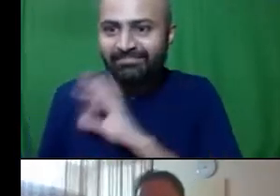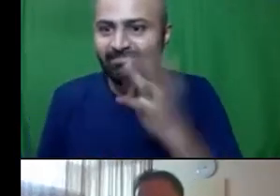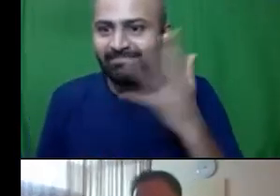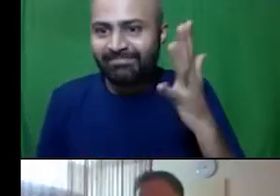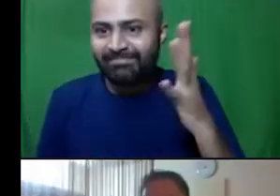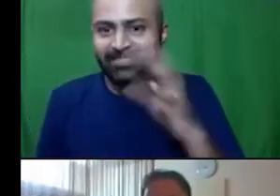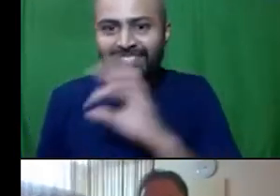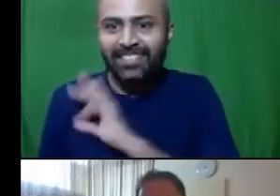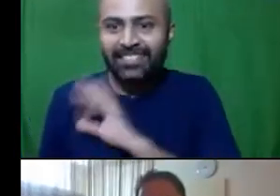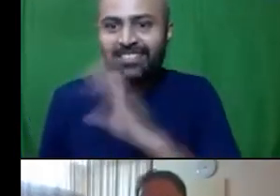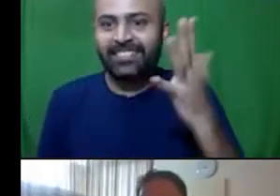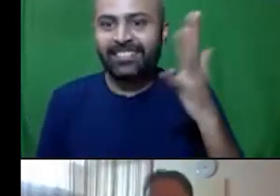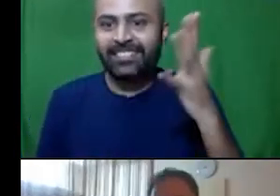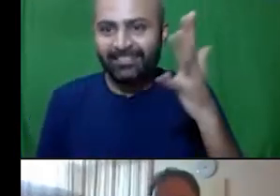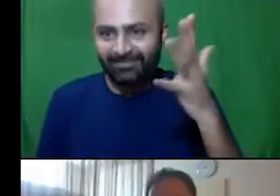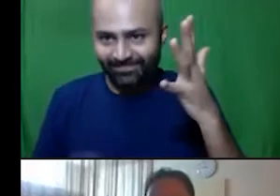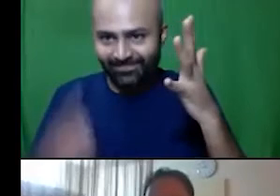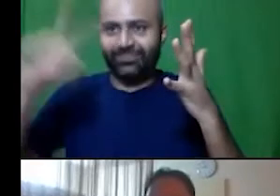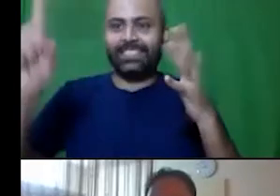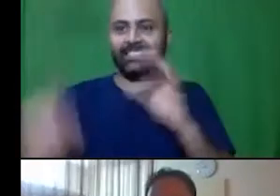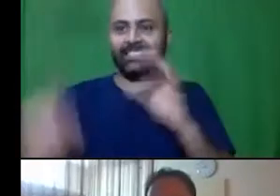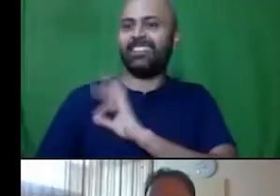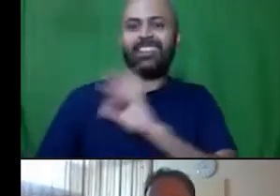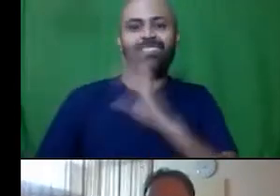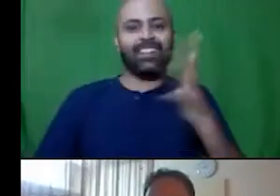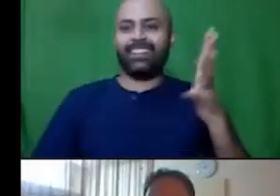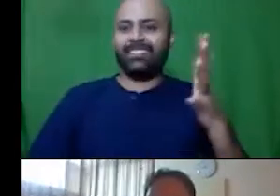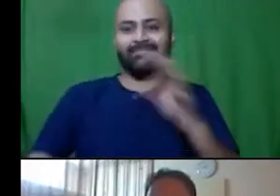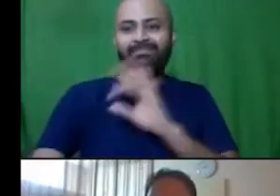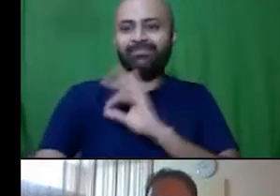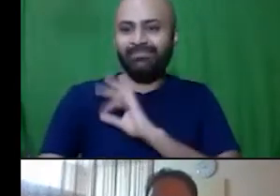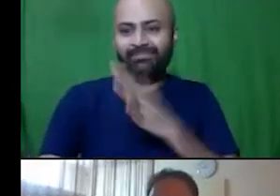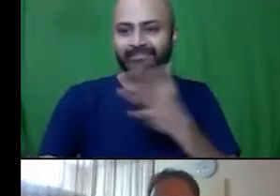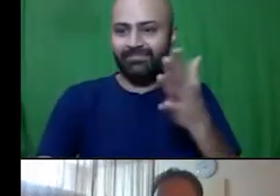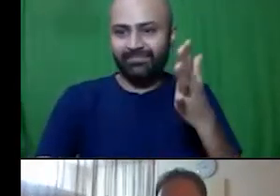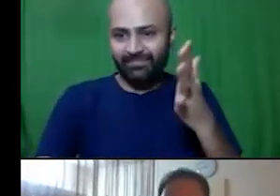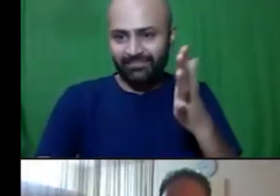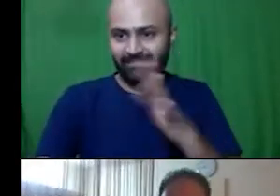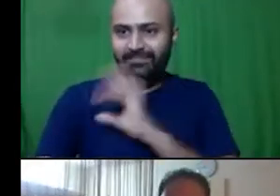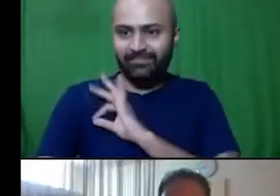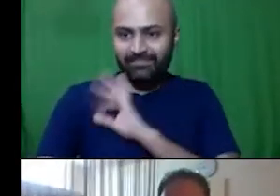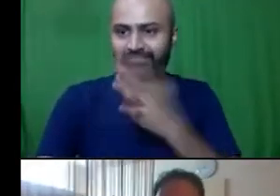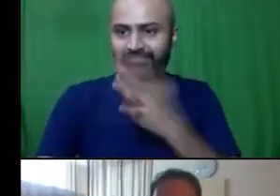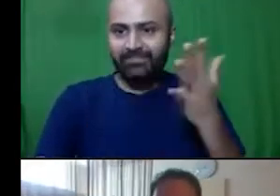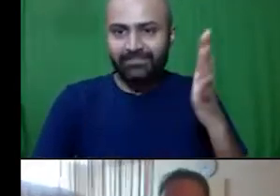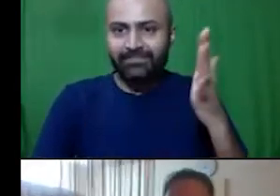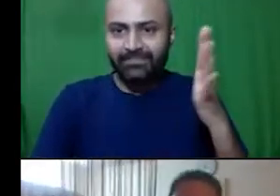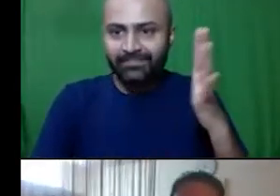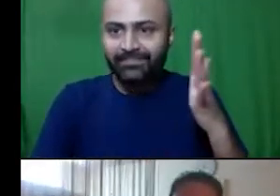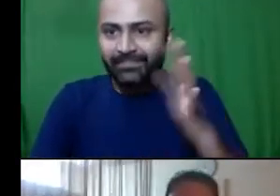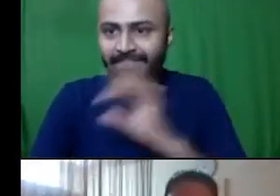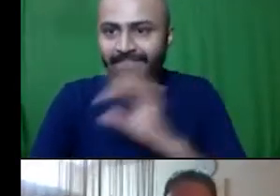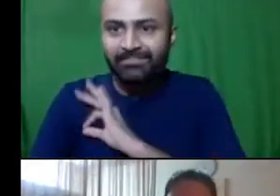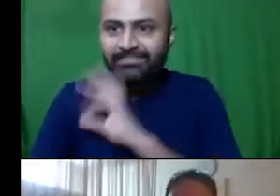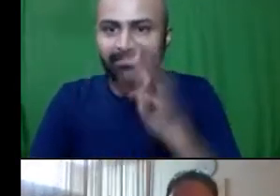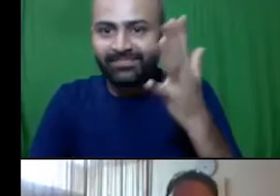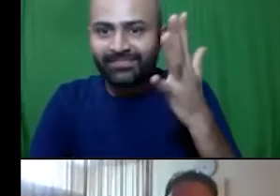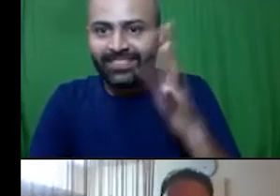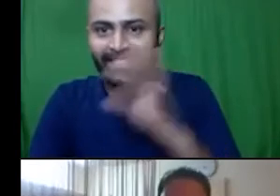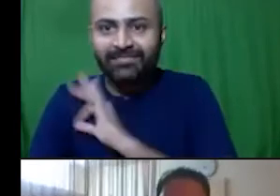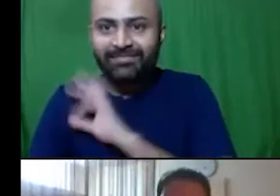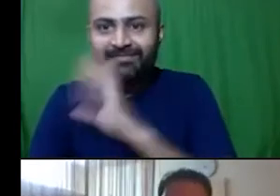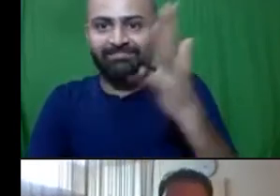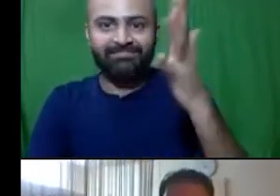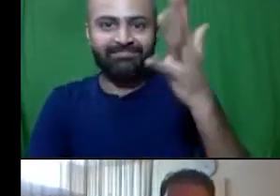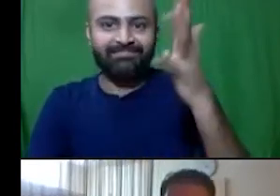Like not. Okay. Like not. Yes, right. So the sign would be like not. Correct.